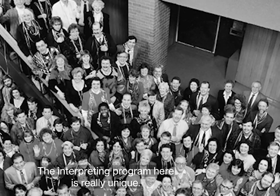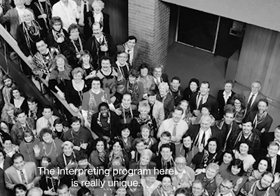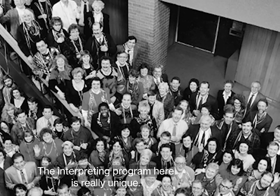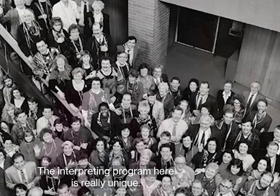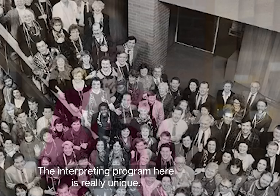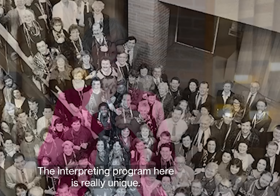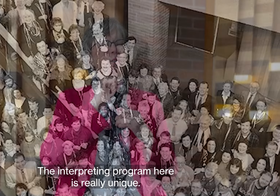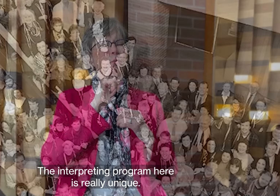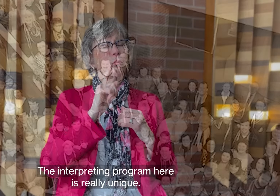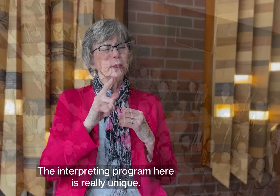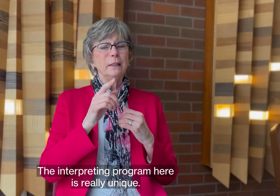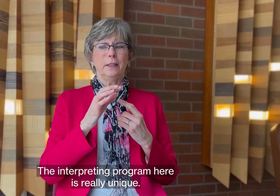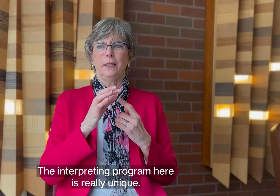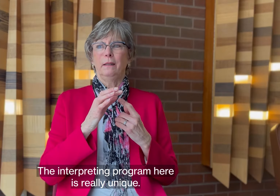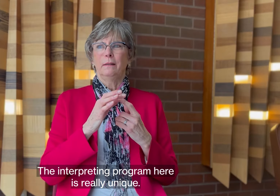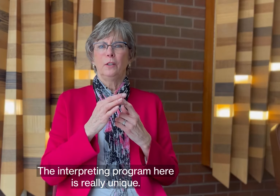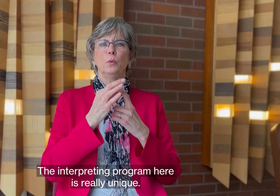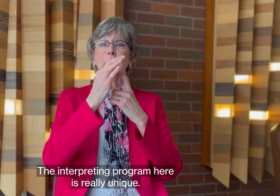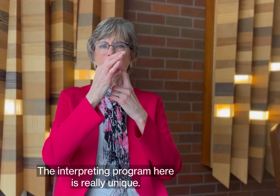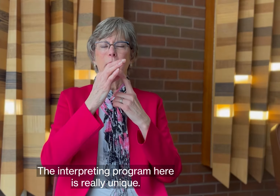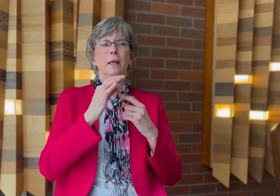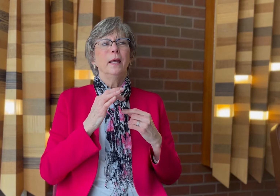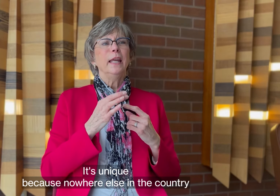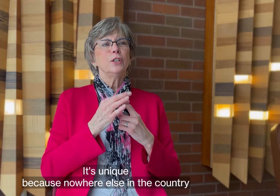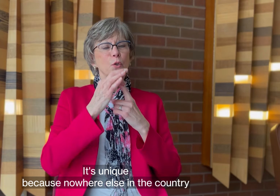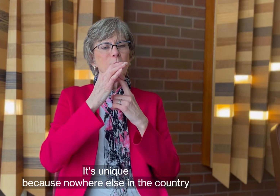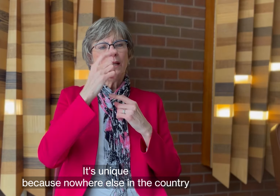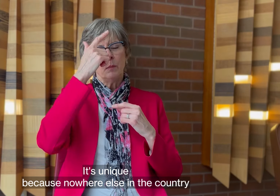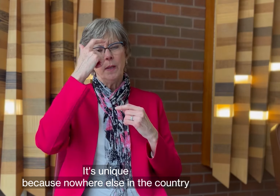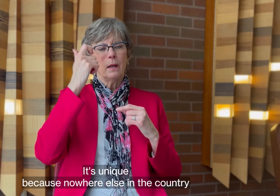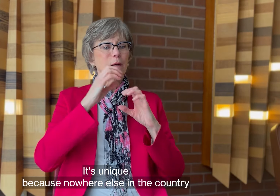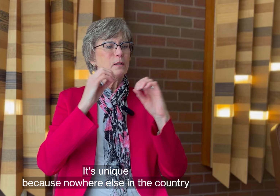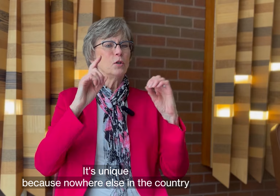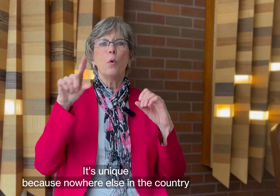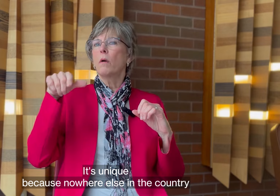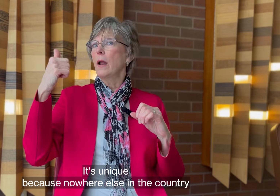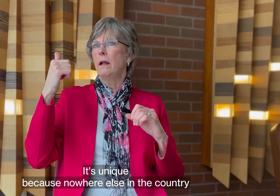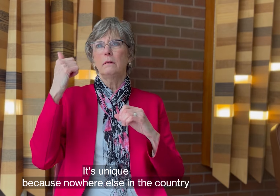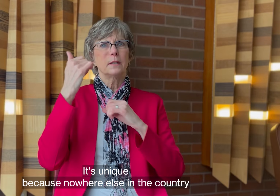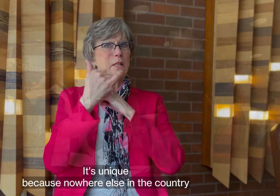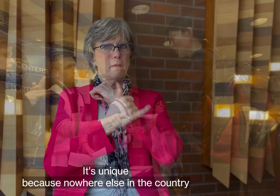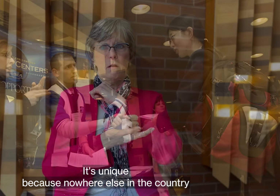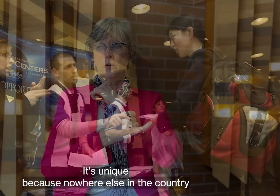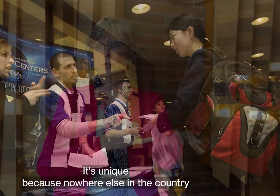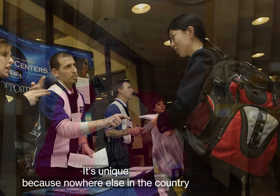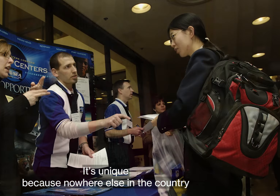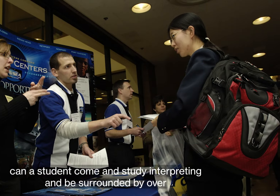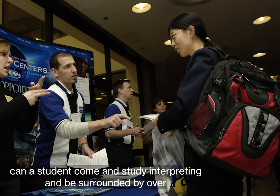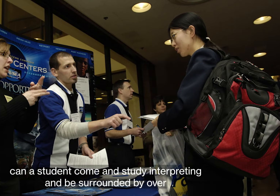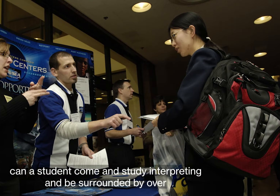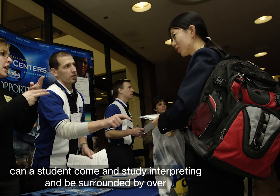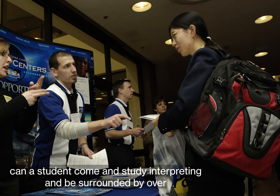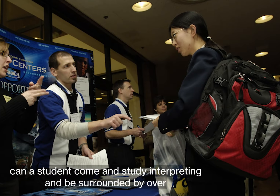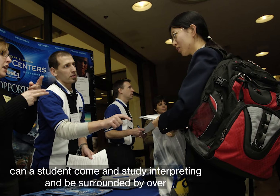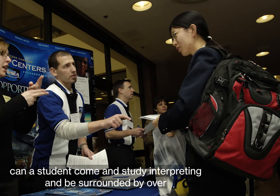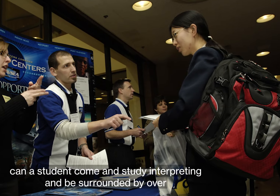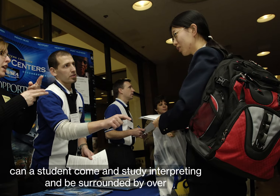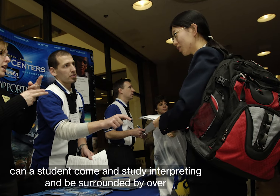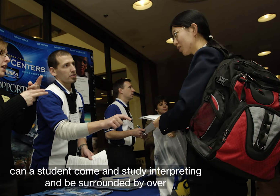program here is really unique. It's unique because nowhere else in the country can a student come